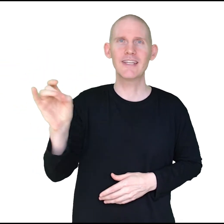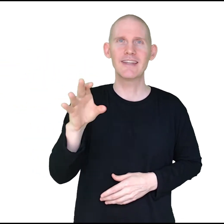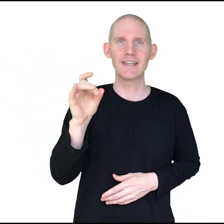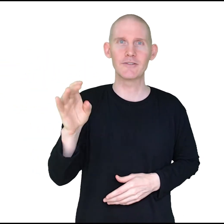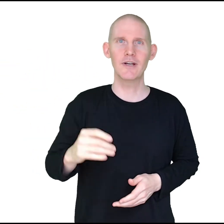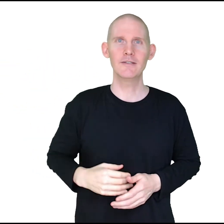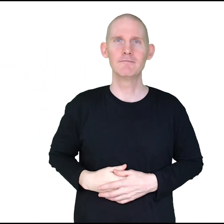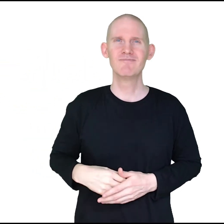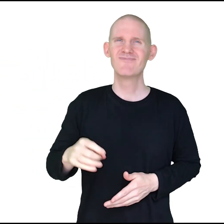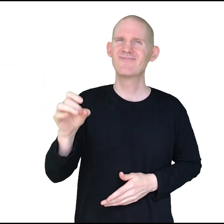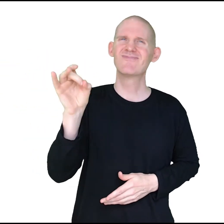things, right?